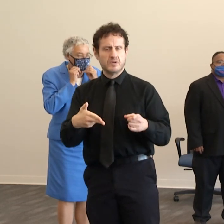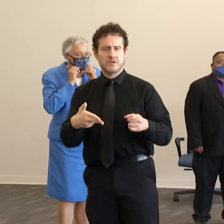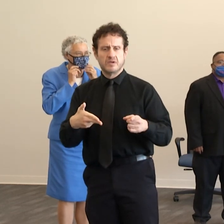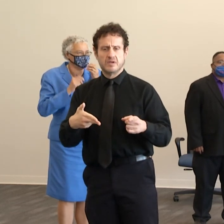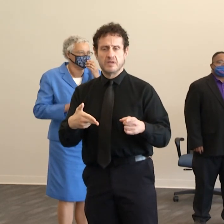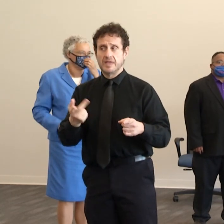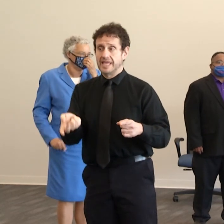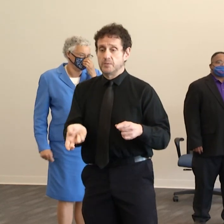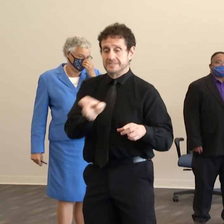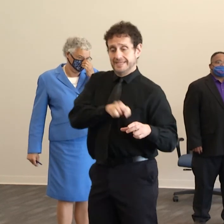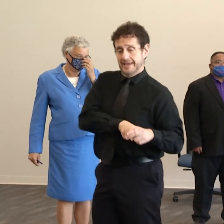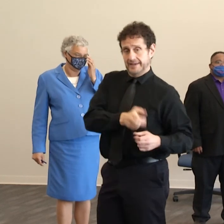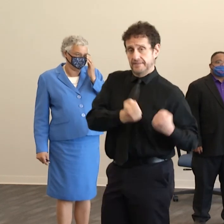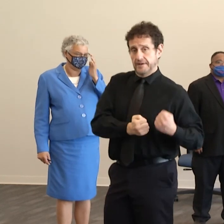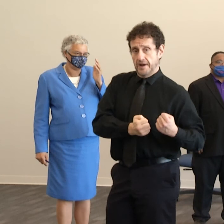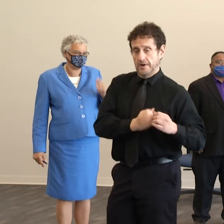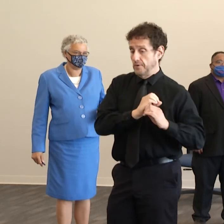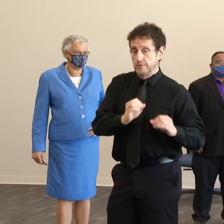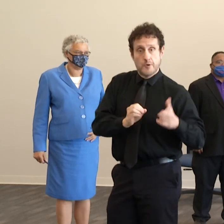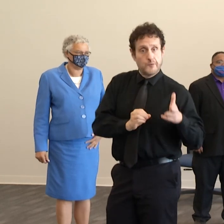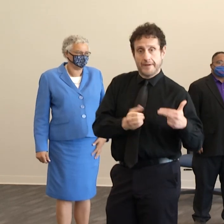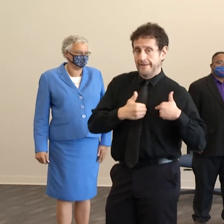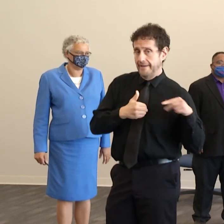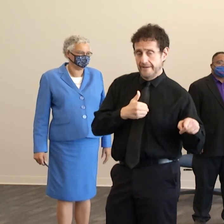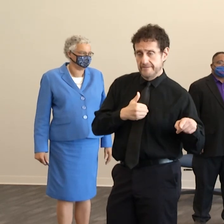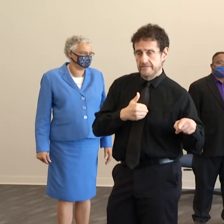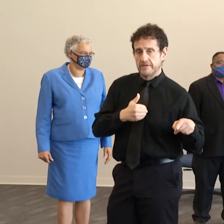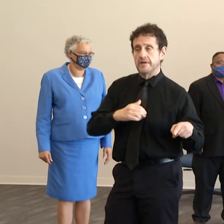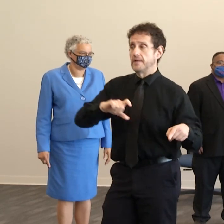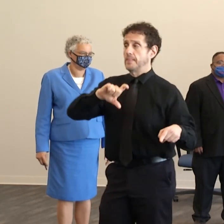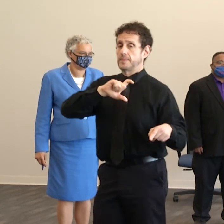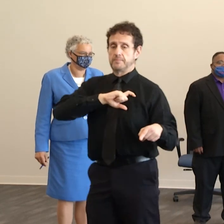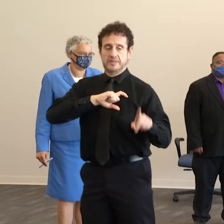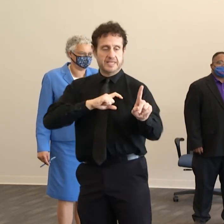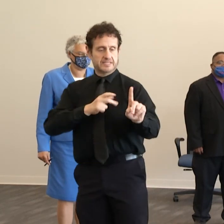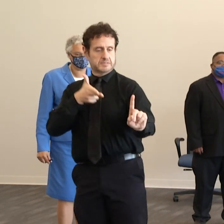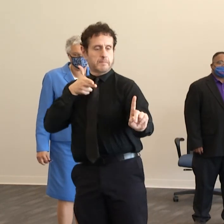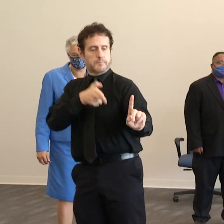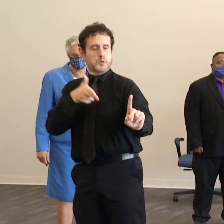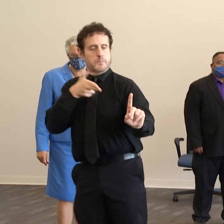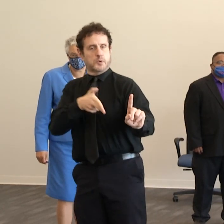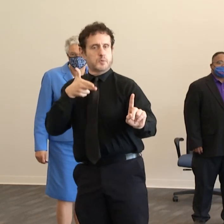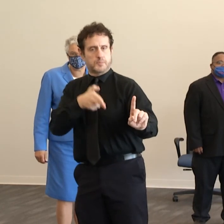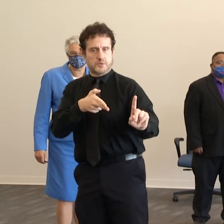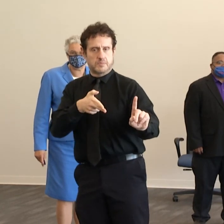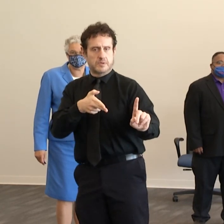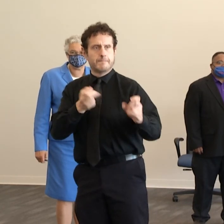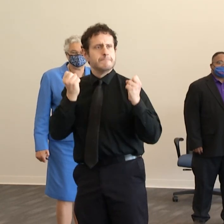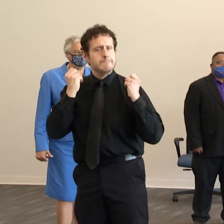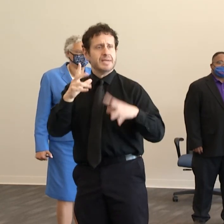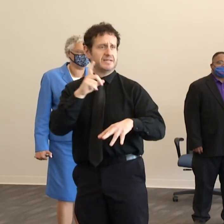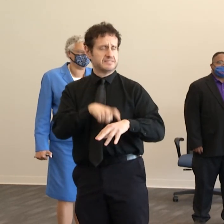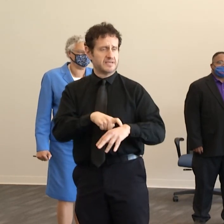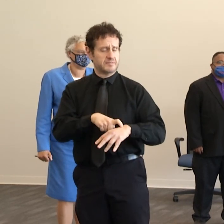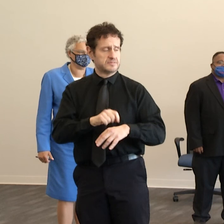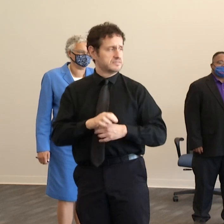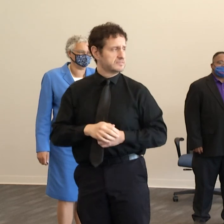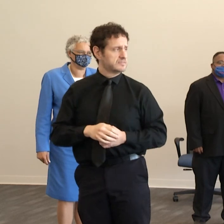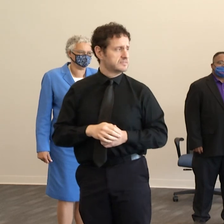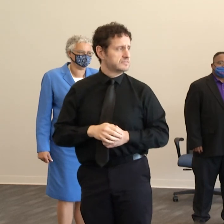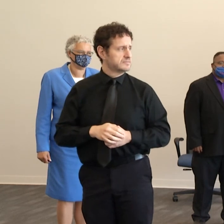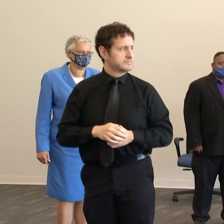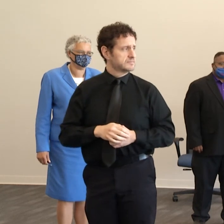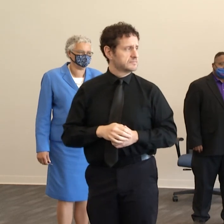his car with no weapon in his hand, he was shot from behind by that policeman multiple times. It just, I can understand